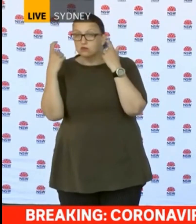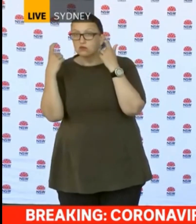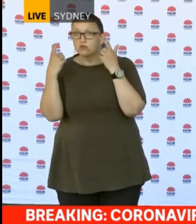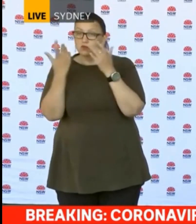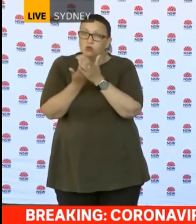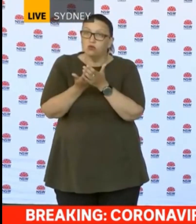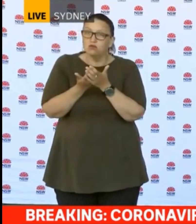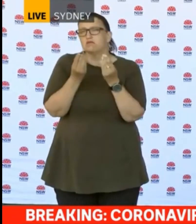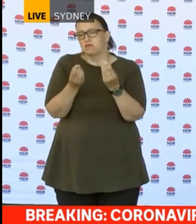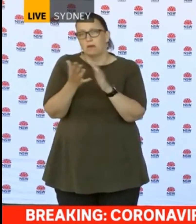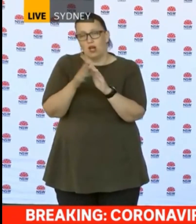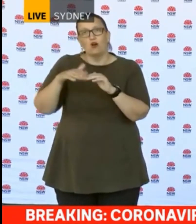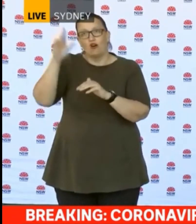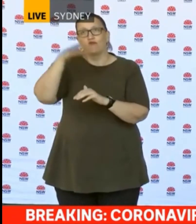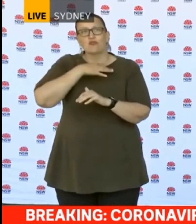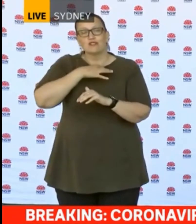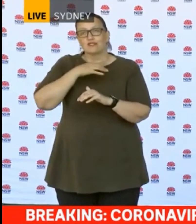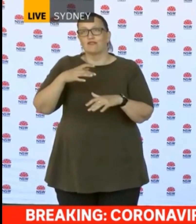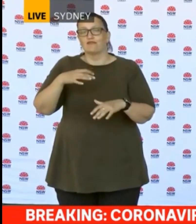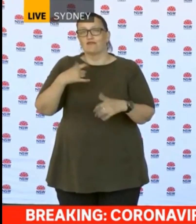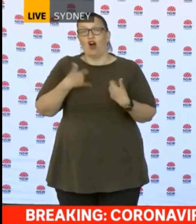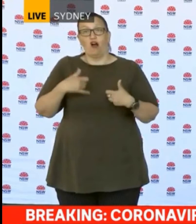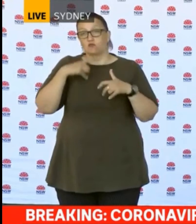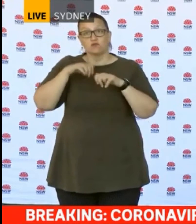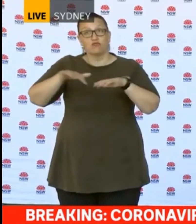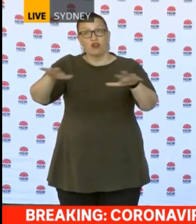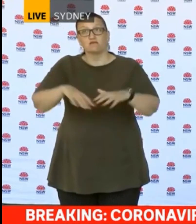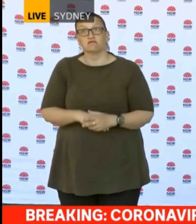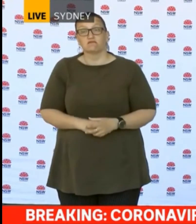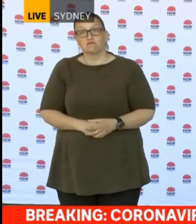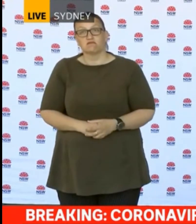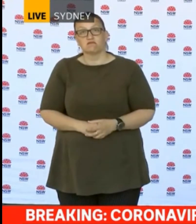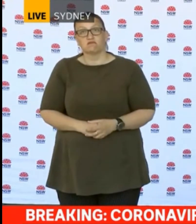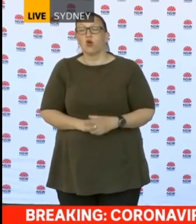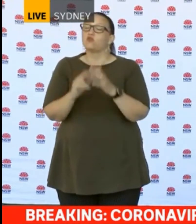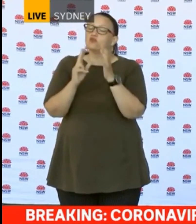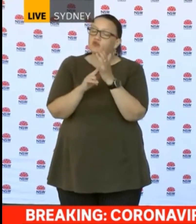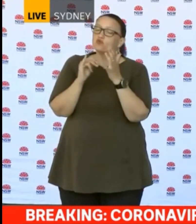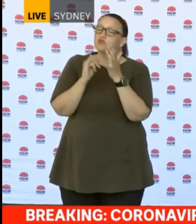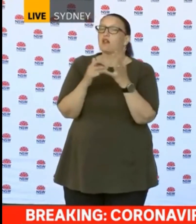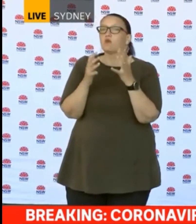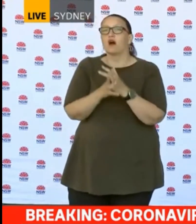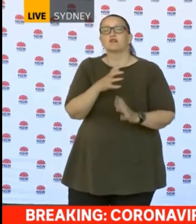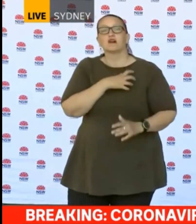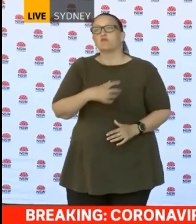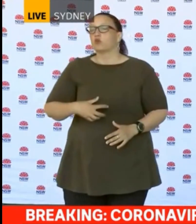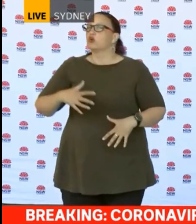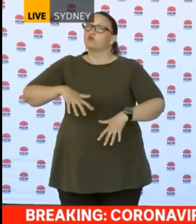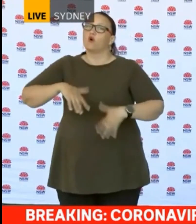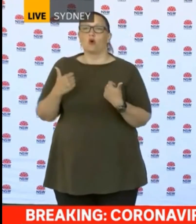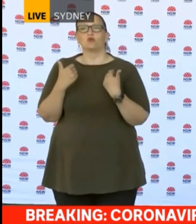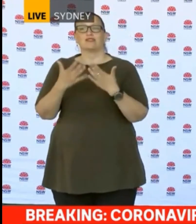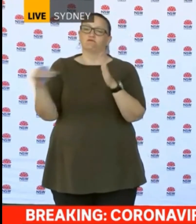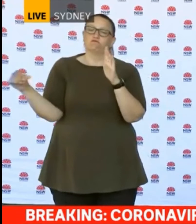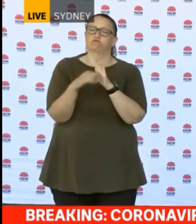people to be respectful, and please know, and I've said this on many occasions, the New South Wales government won't impose a restriction a day longer than we need